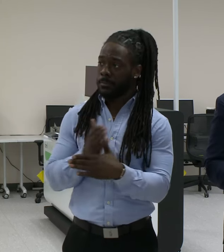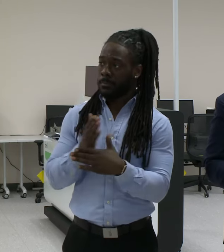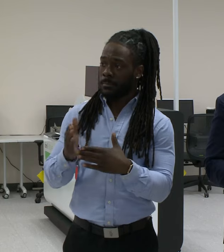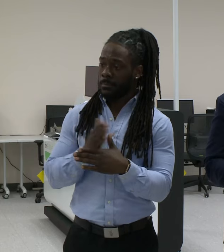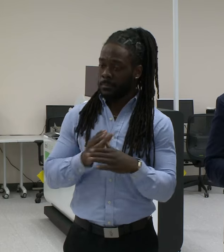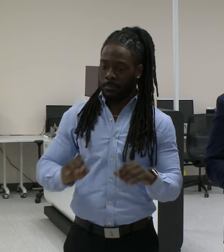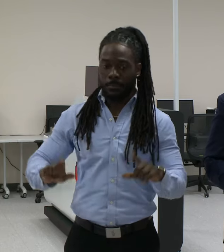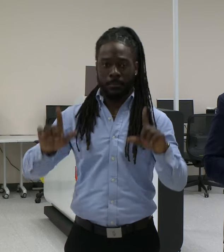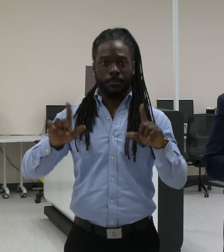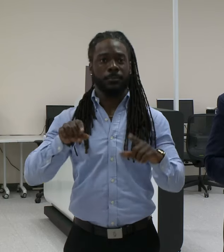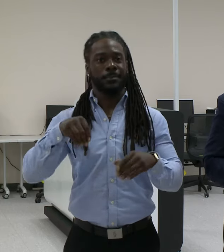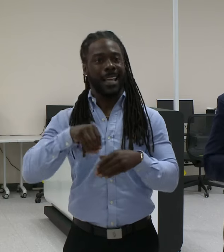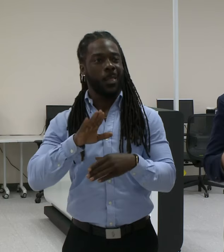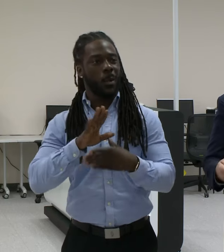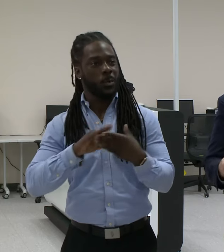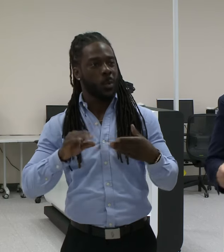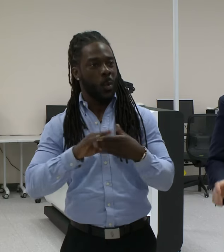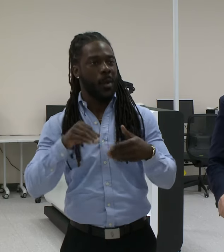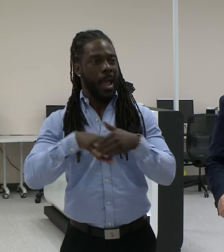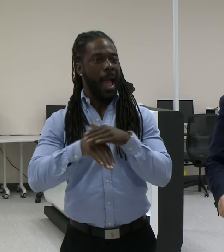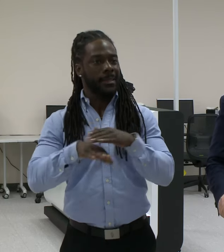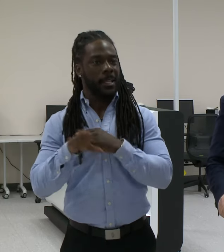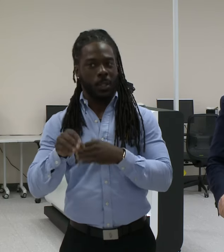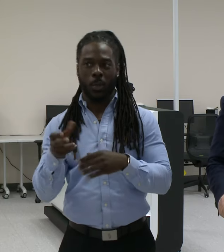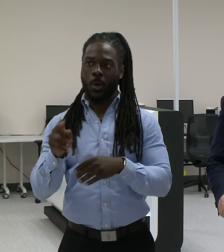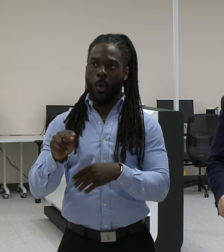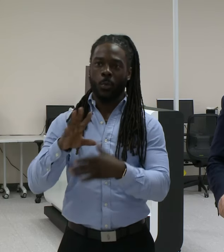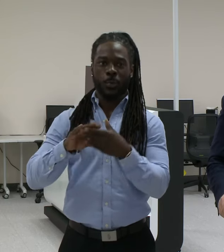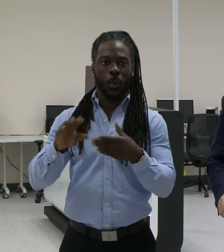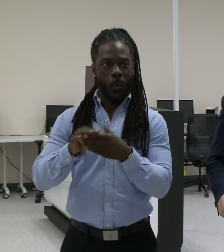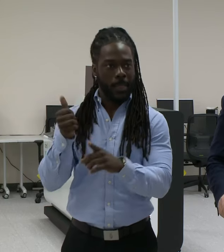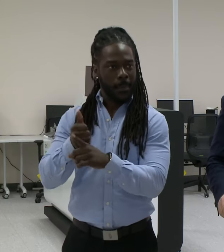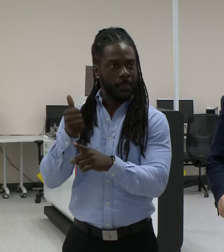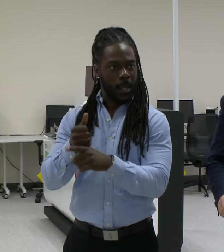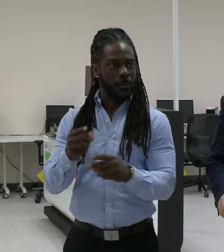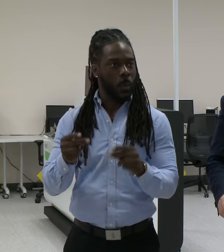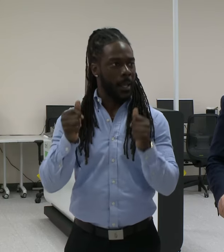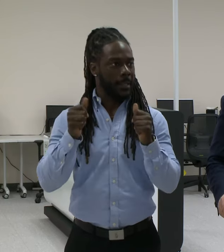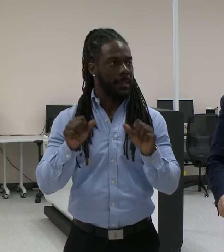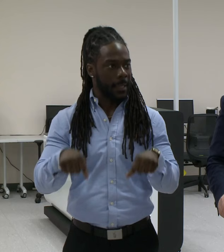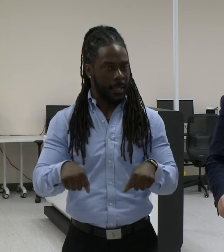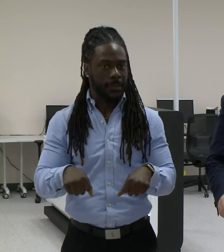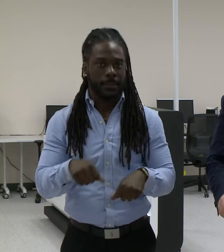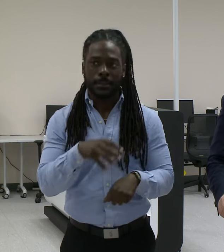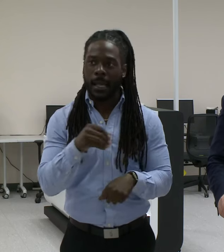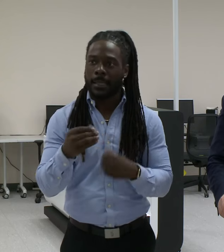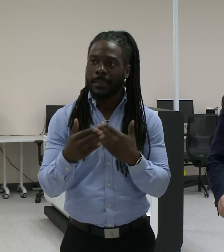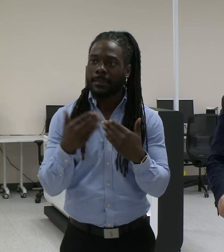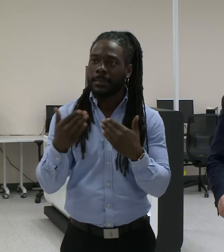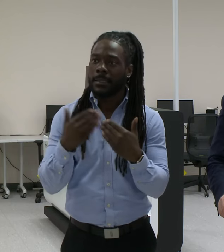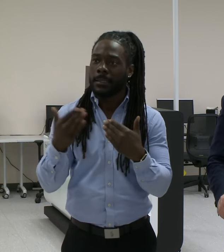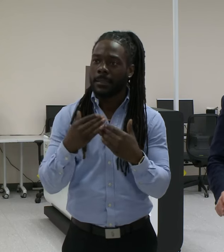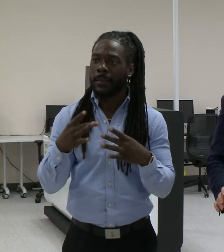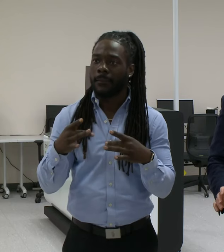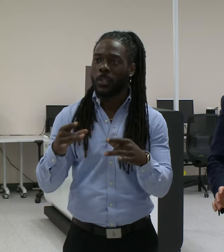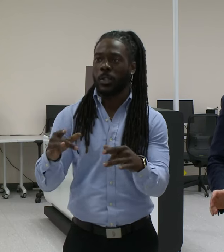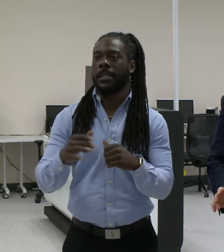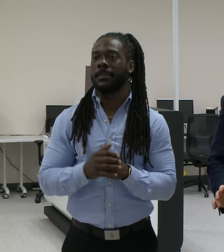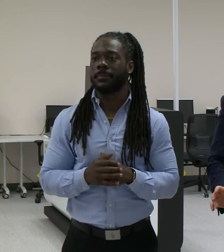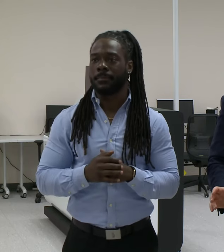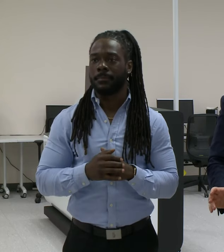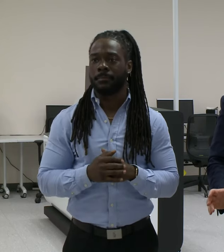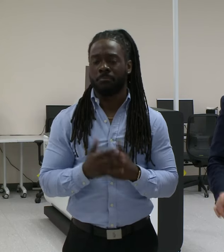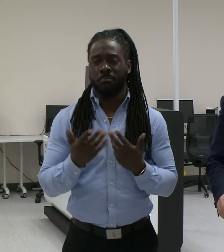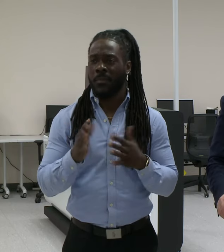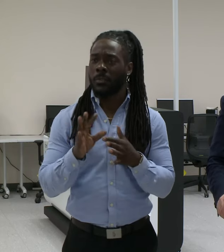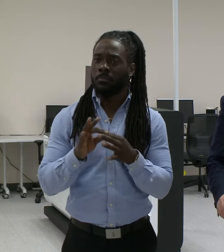own story and access their own story more quickly and more easily and more efficiently. It is, as I